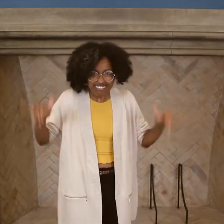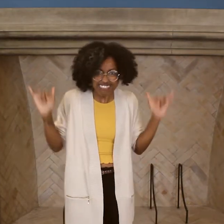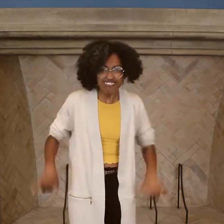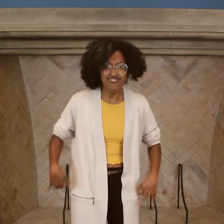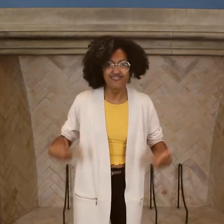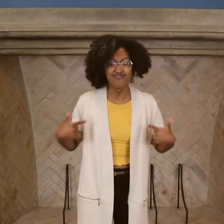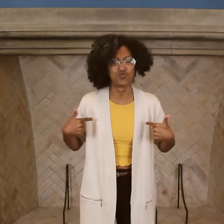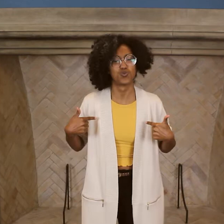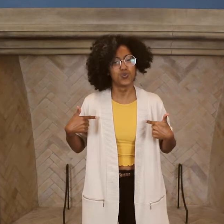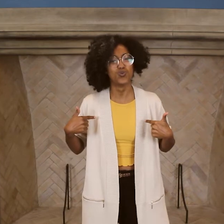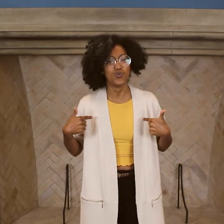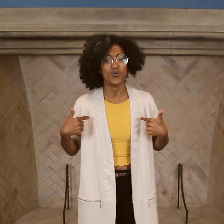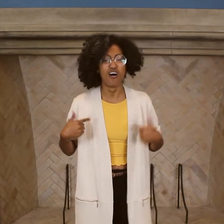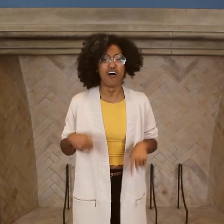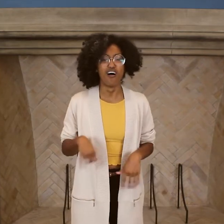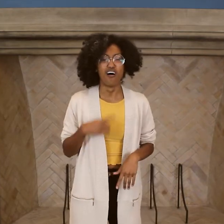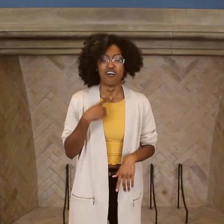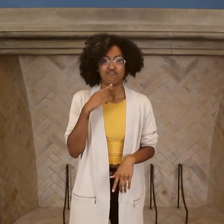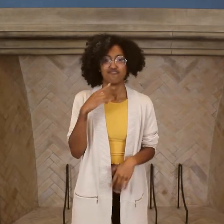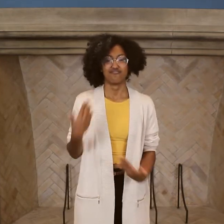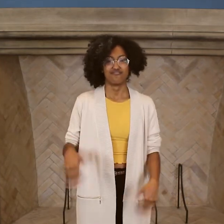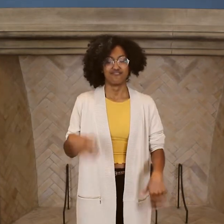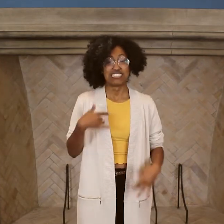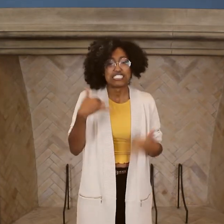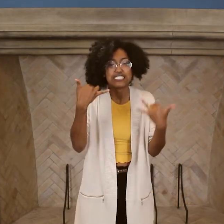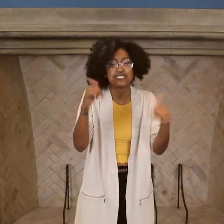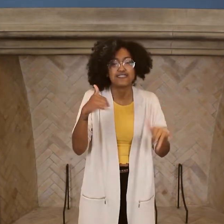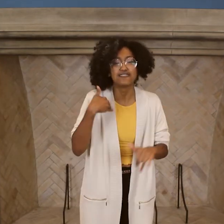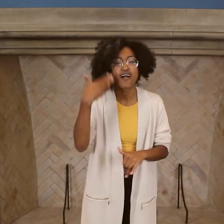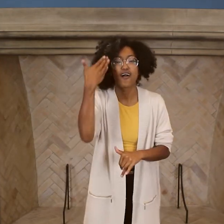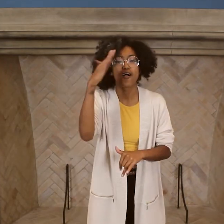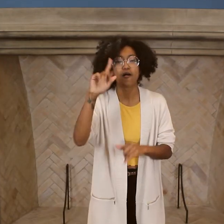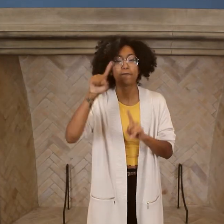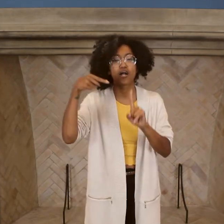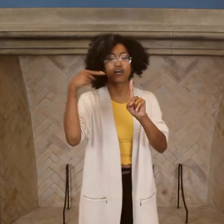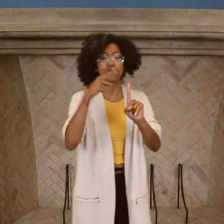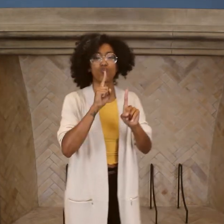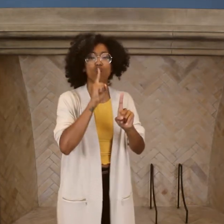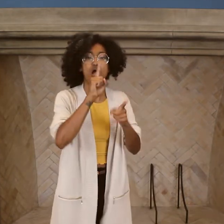And that's who I am today.